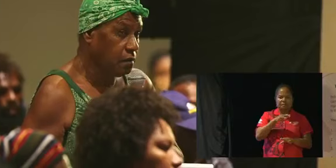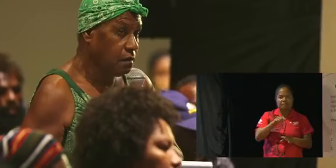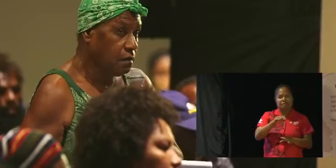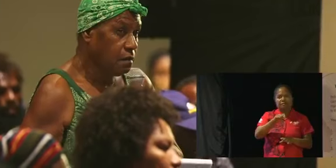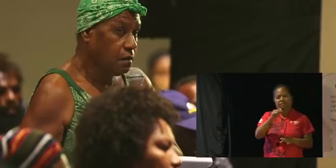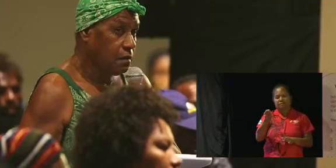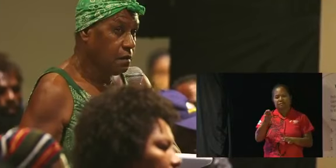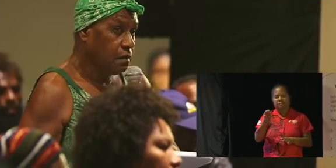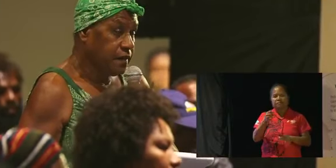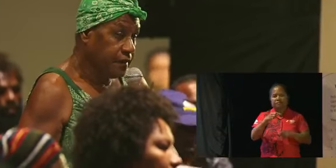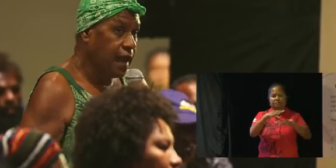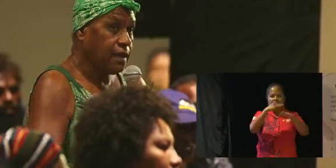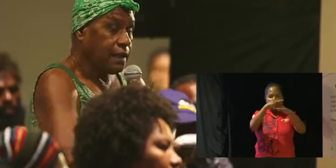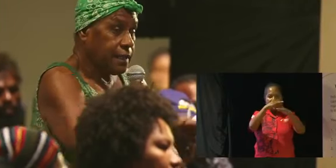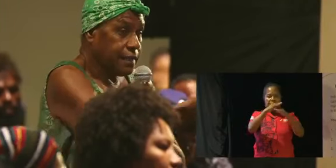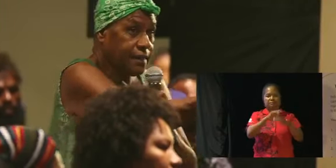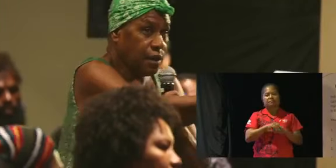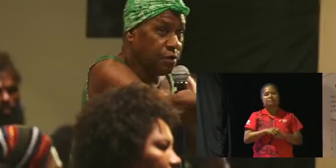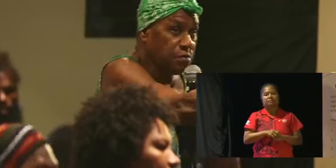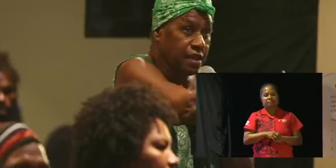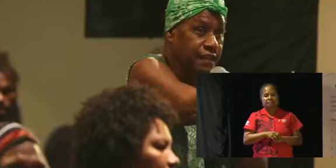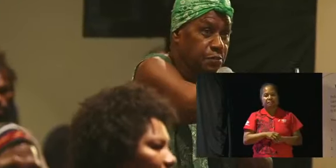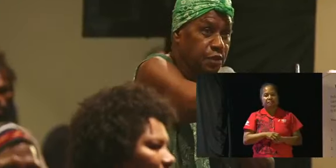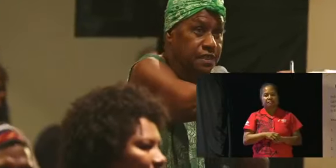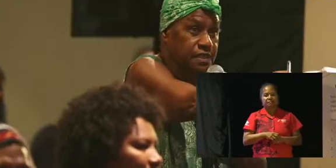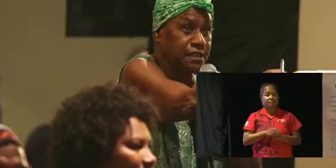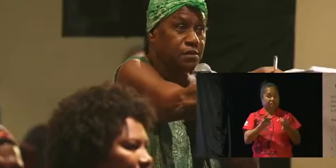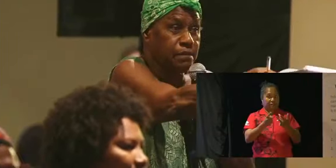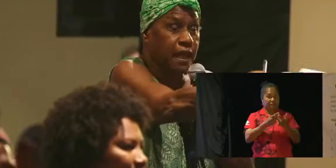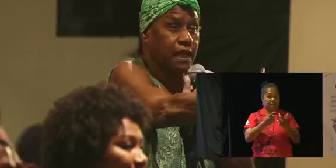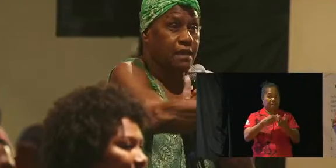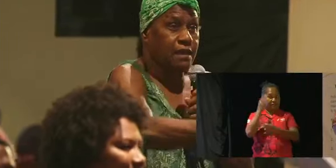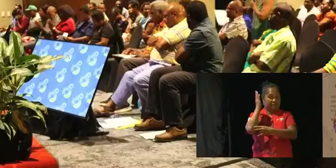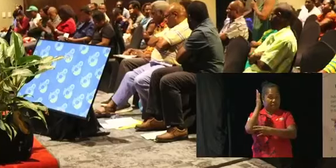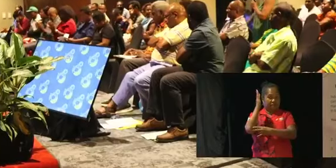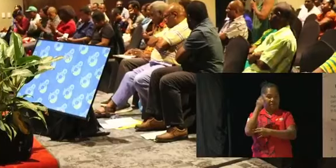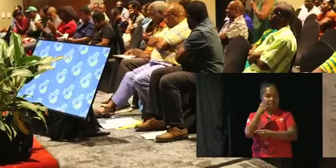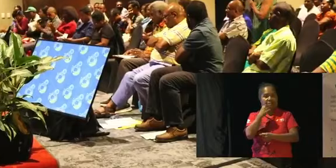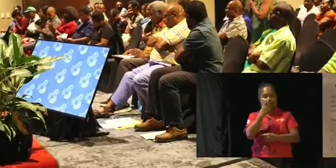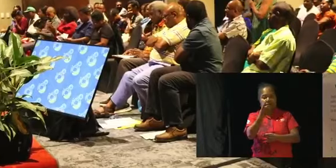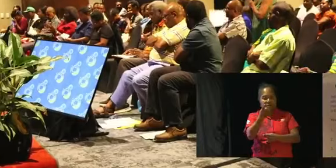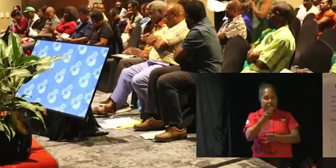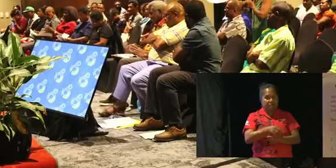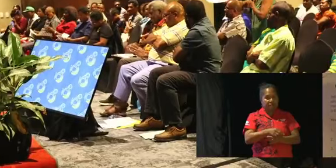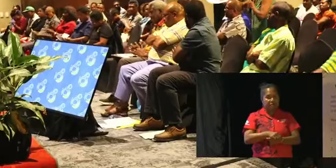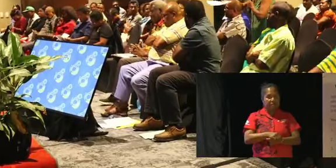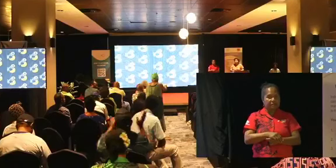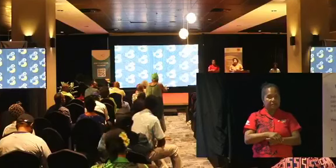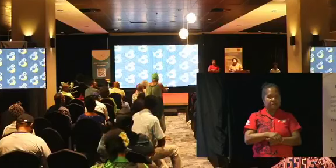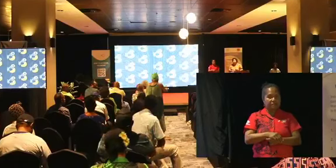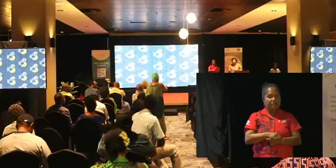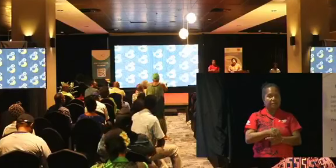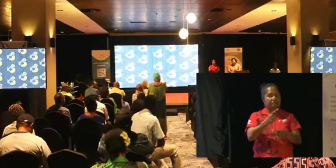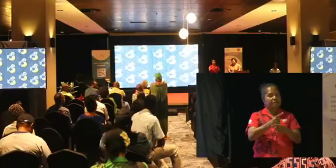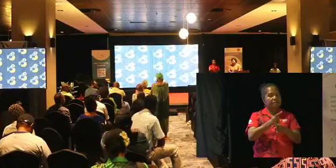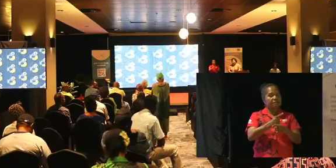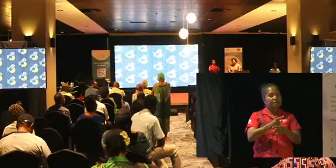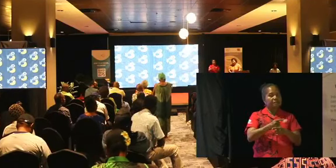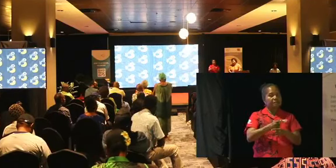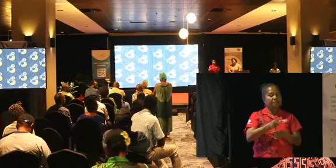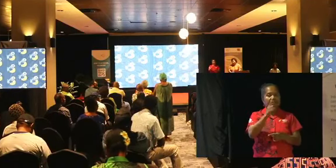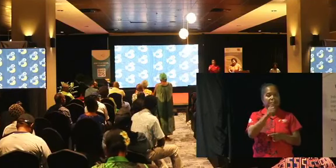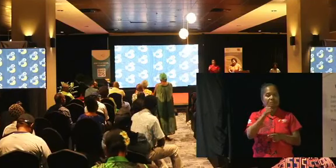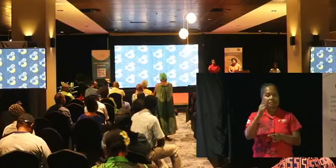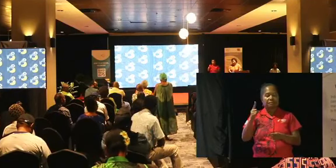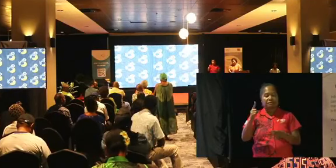level. Na narpla presentable bla. Narpla presentable bla am to sem lo it's province